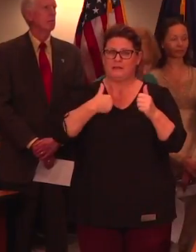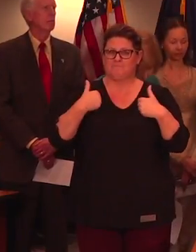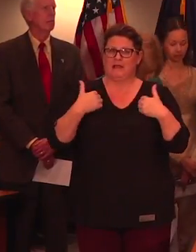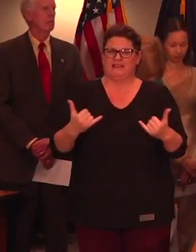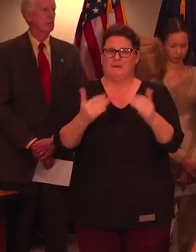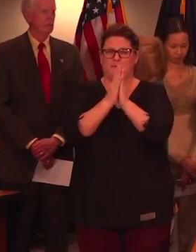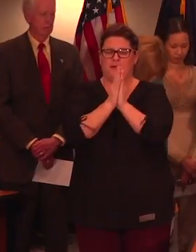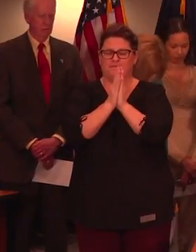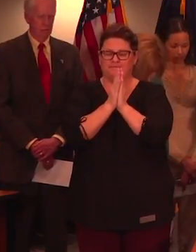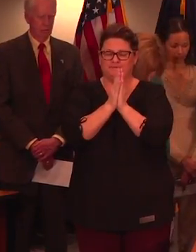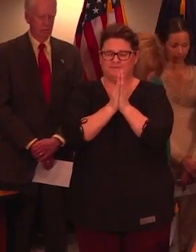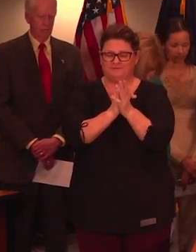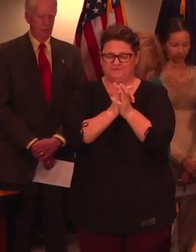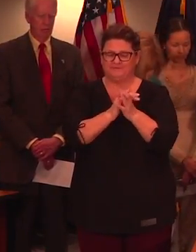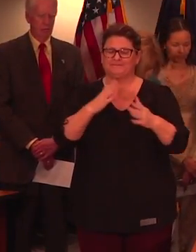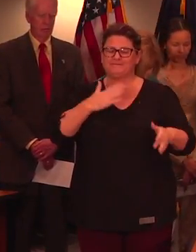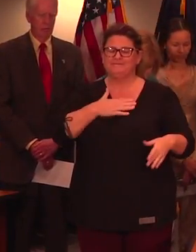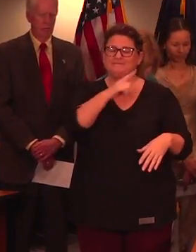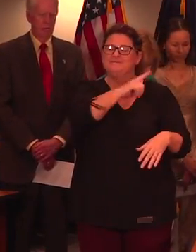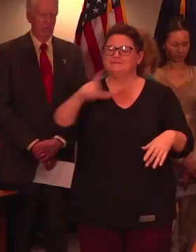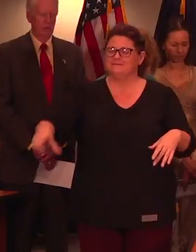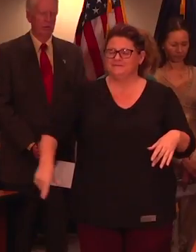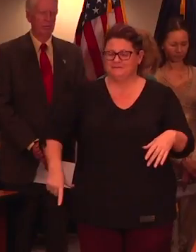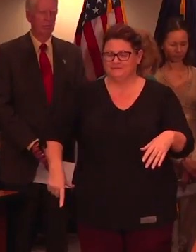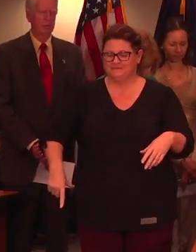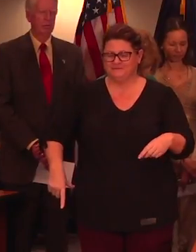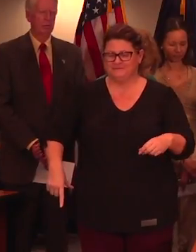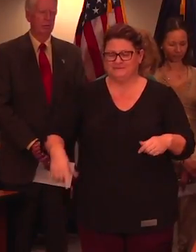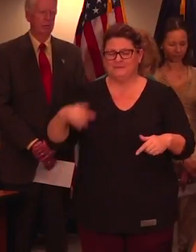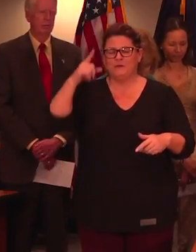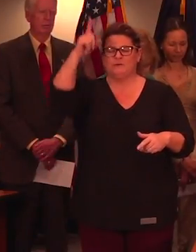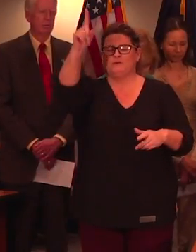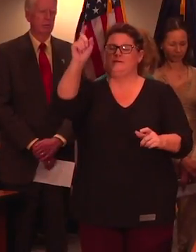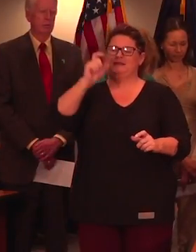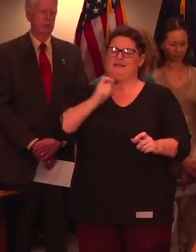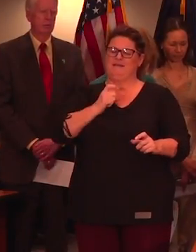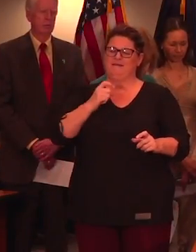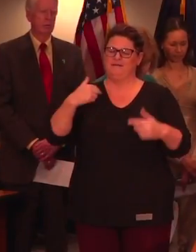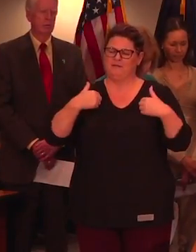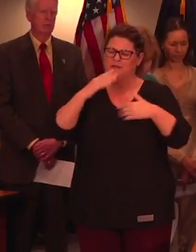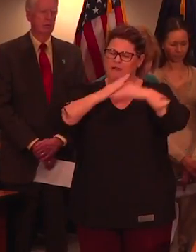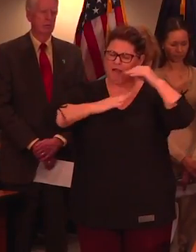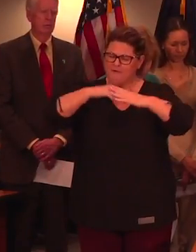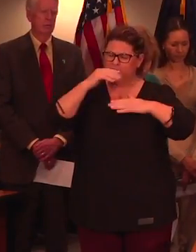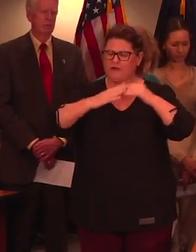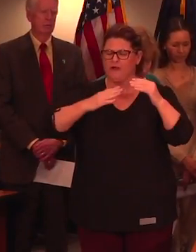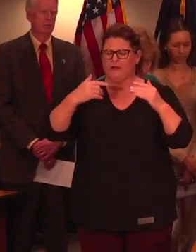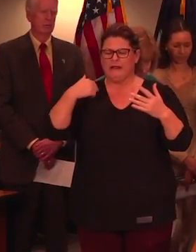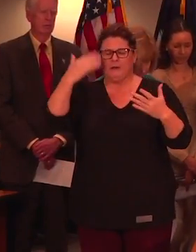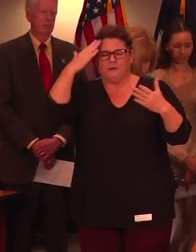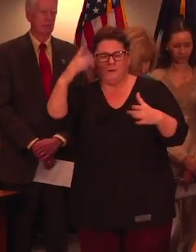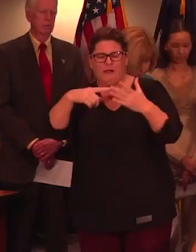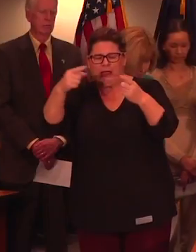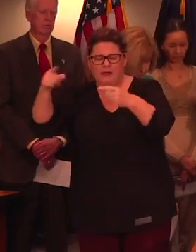prayer. My Lord, you are my comfort amidst uncertainty, because